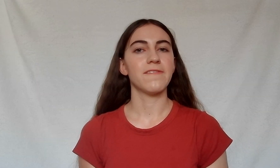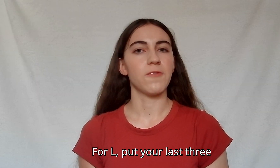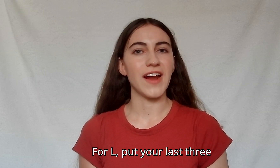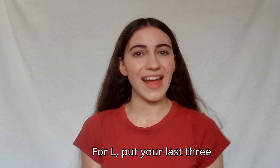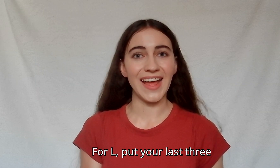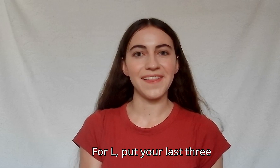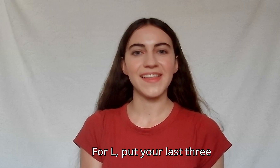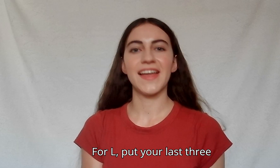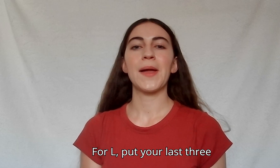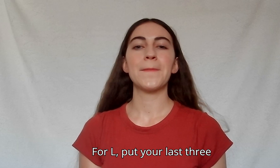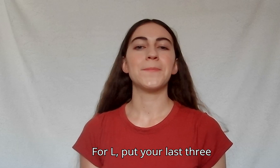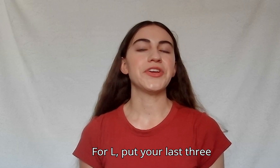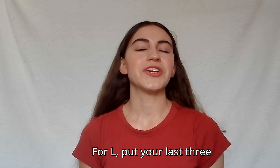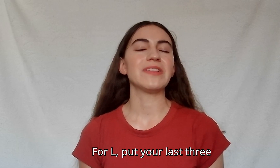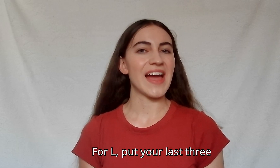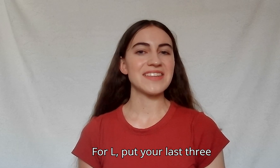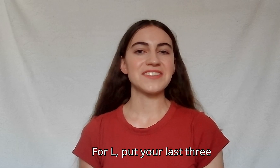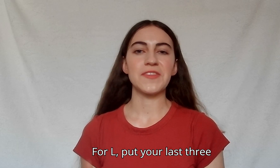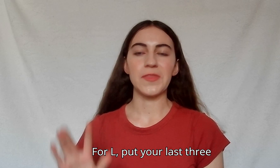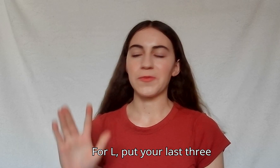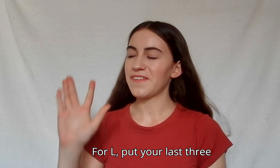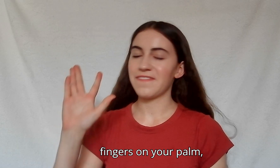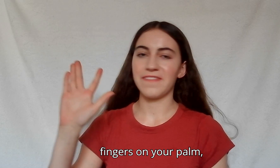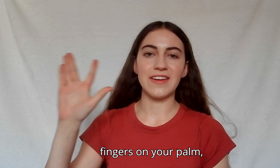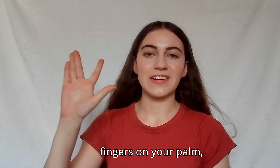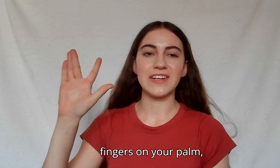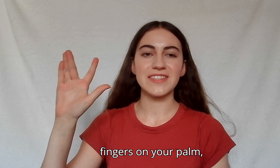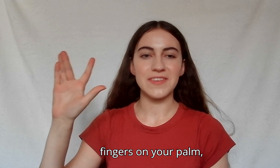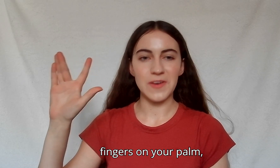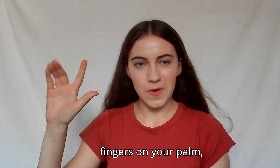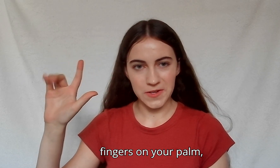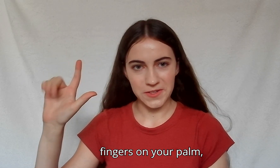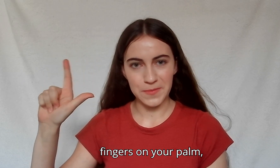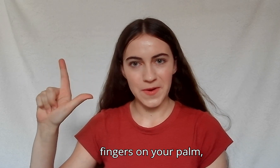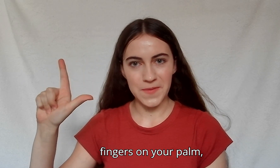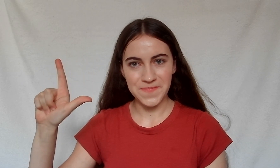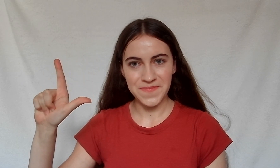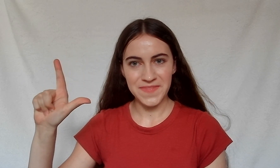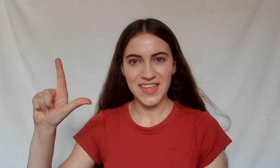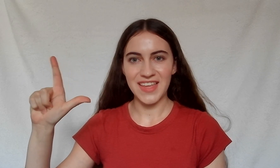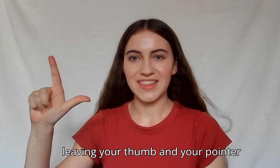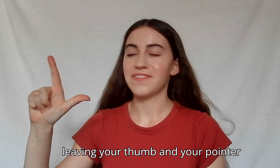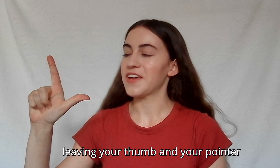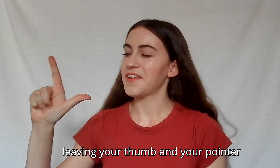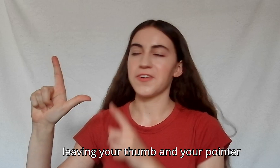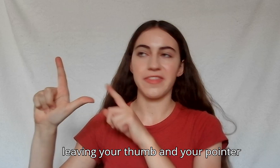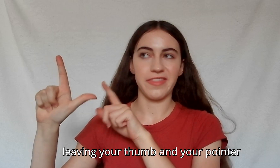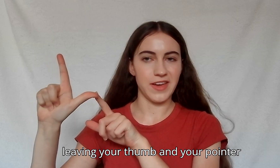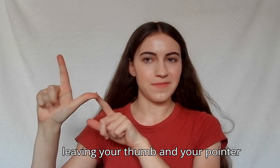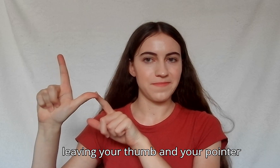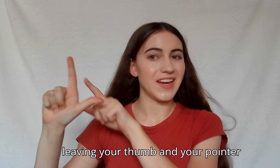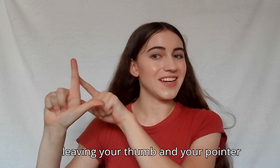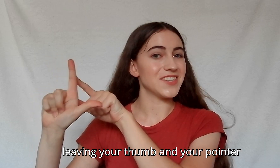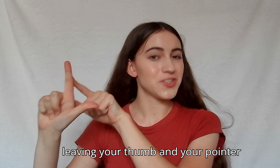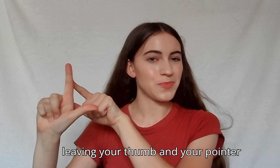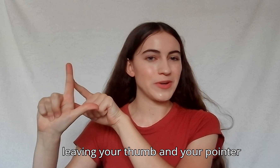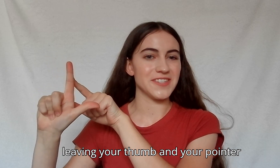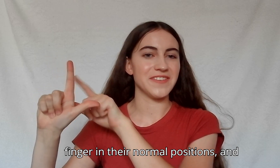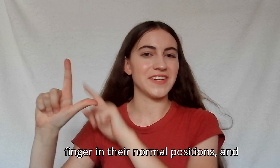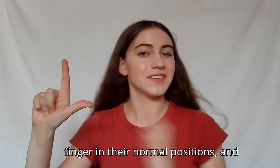For L, put your last 3 fingers on your palm, leaving your thumb and your pointer finger